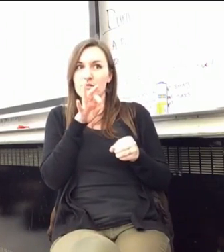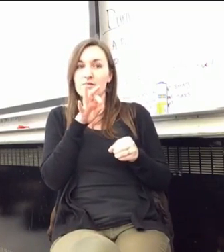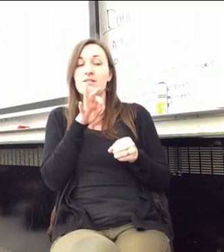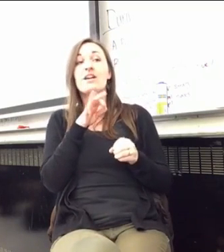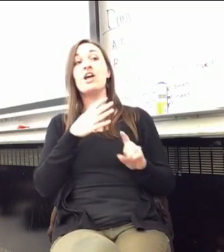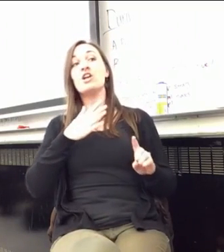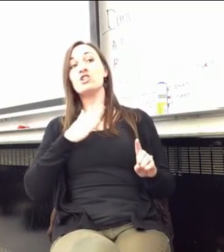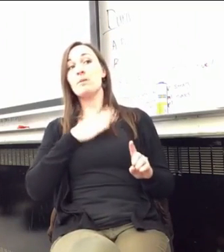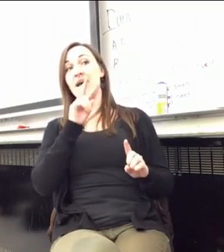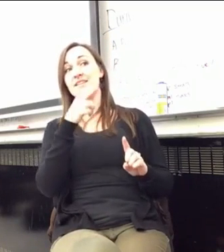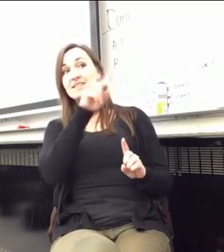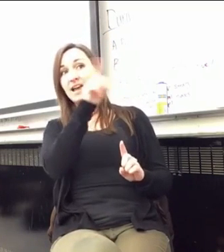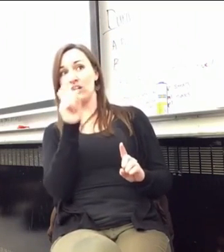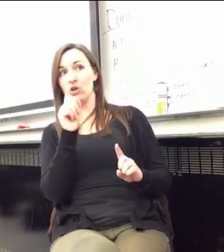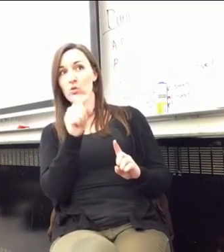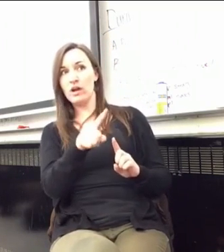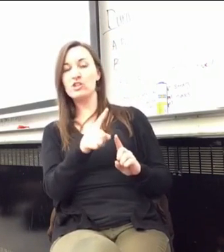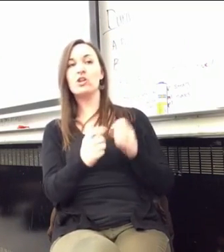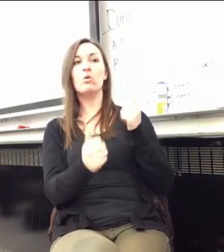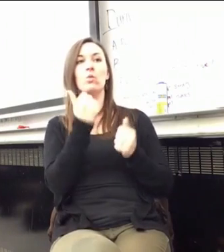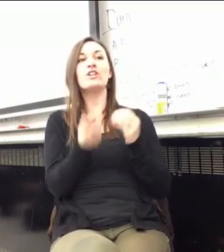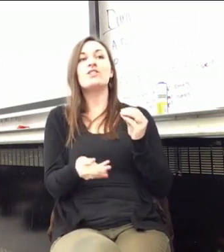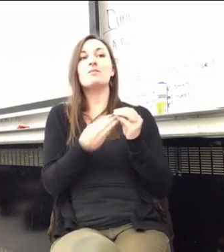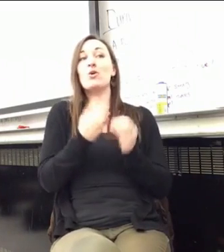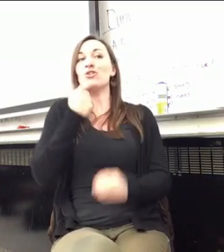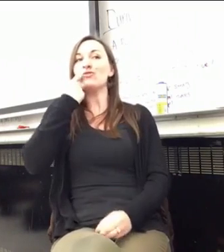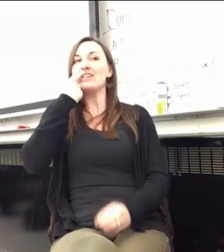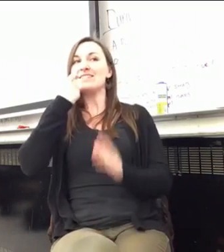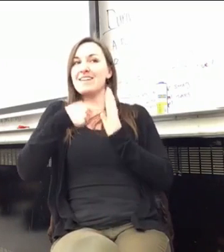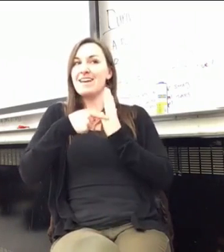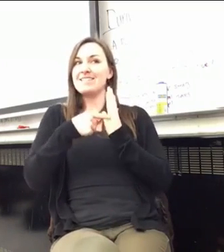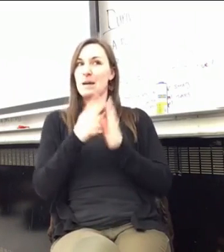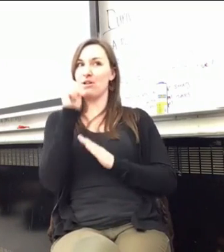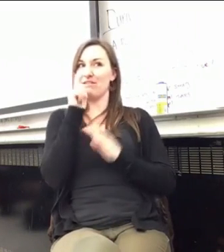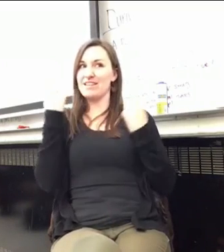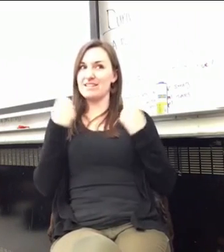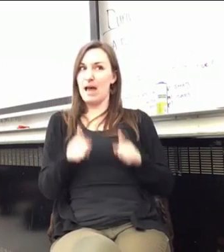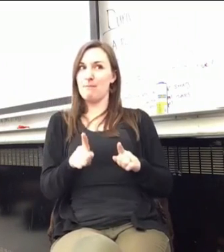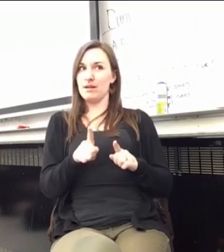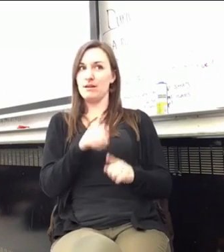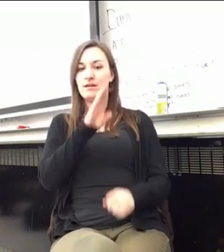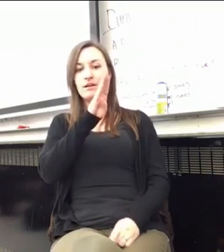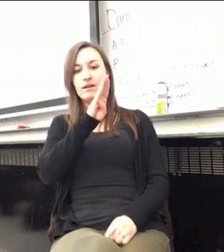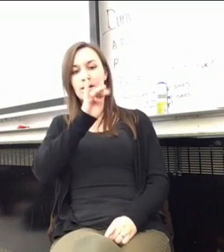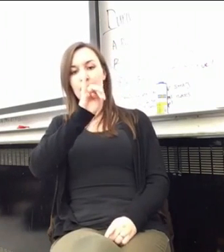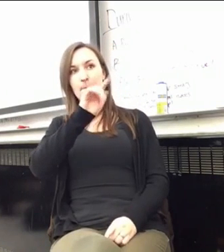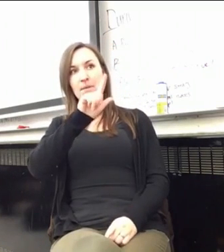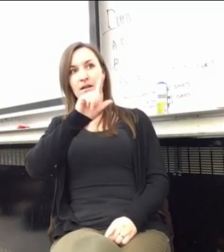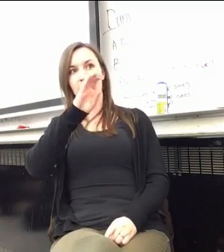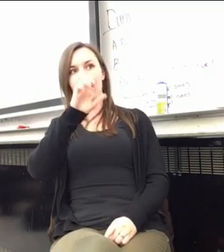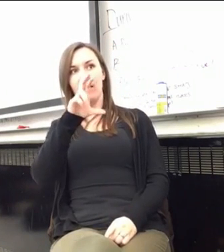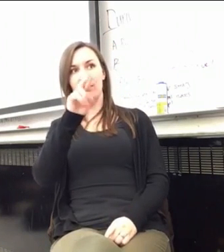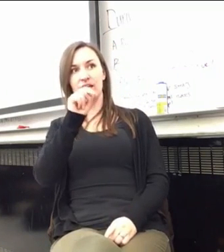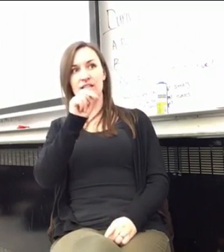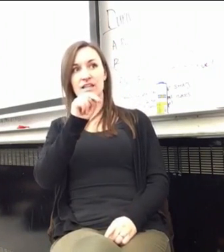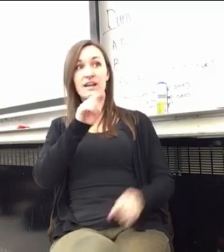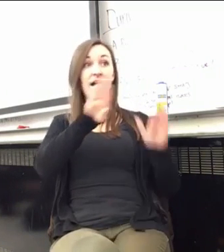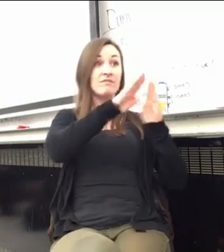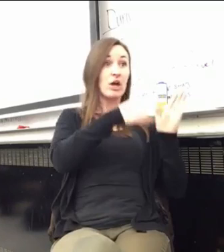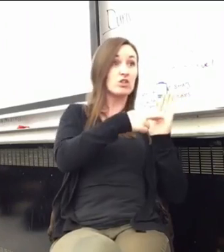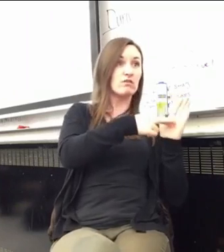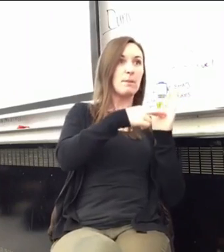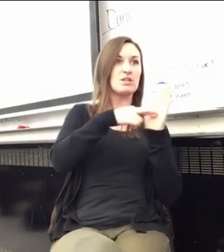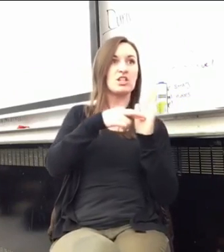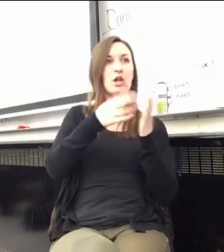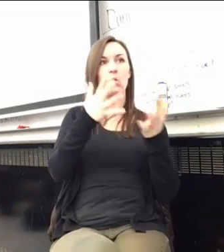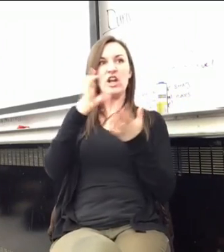was going to be, what is a more recent example of this happening? And that's Bill Clinton. Bill Clinton was impeached by the House of